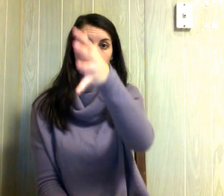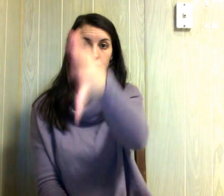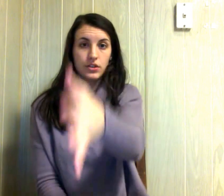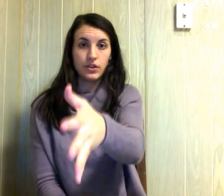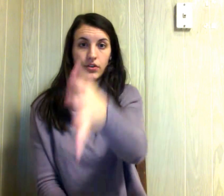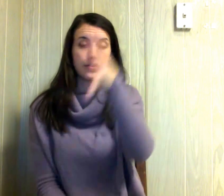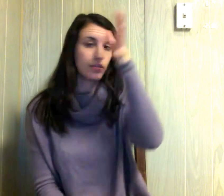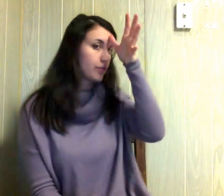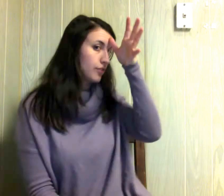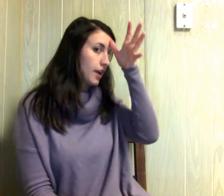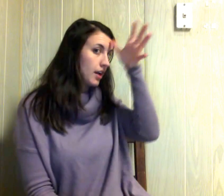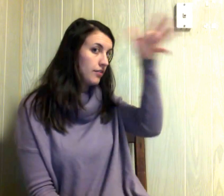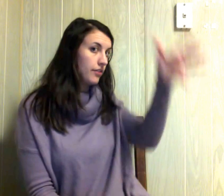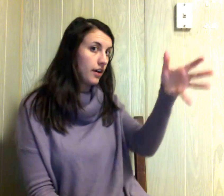2. Grandfather.